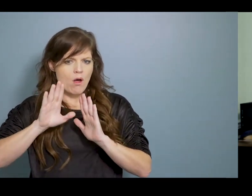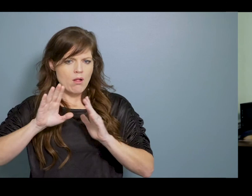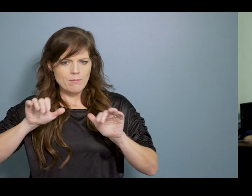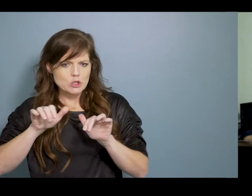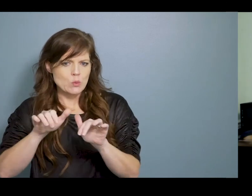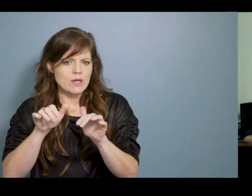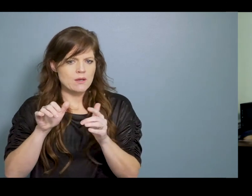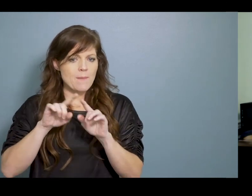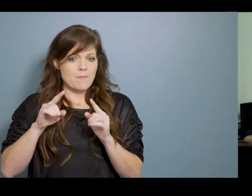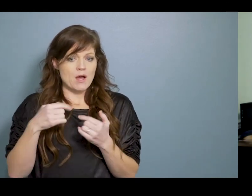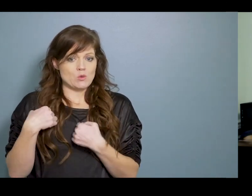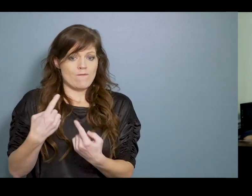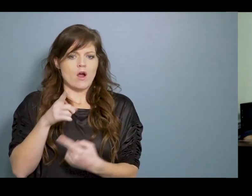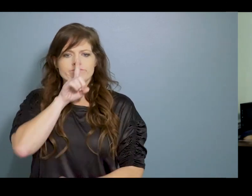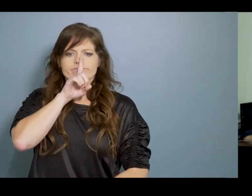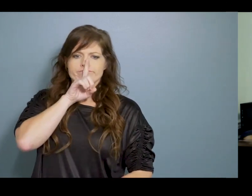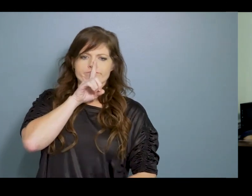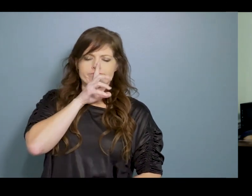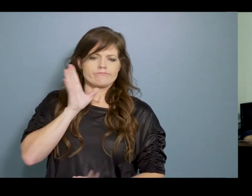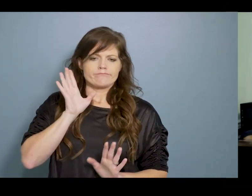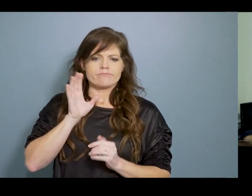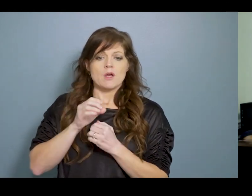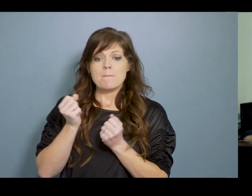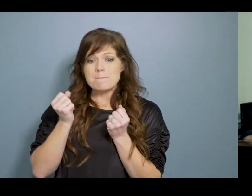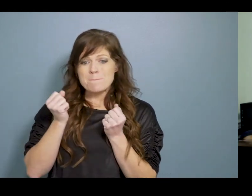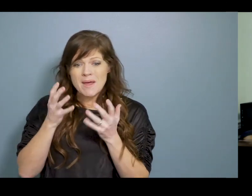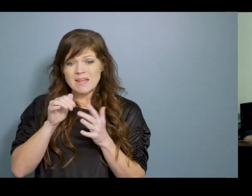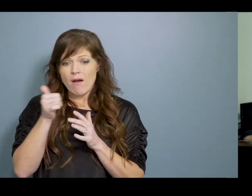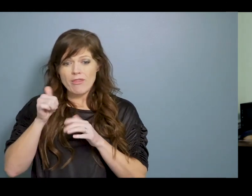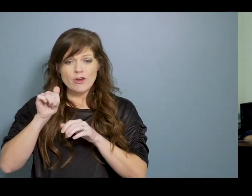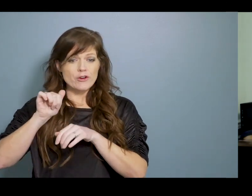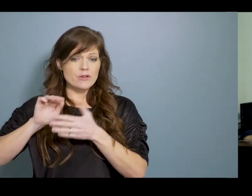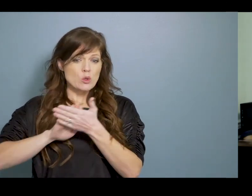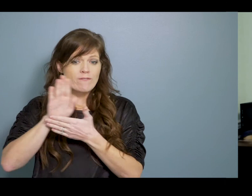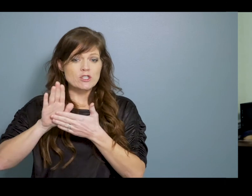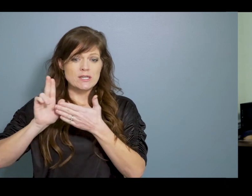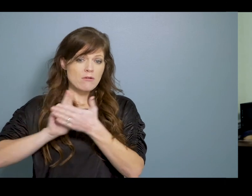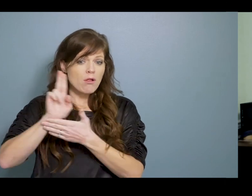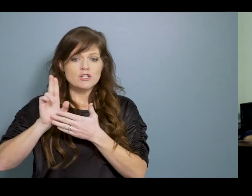know, the hospitals themselves have come out and said they're not requiring vaccinations necessarily for